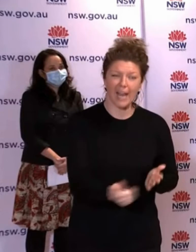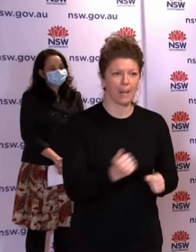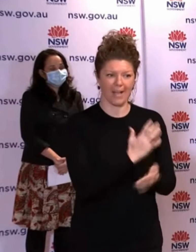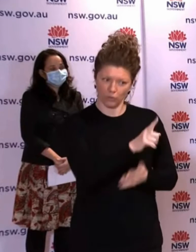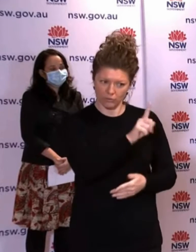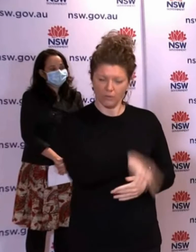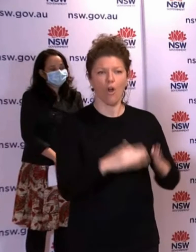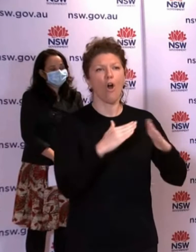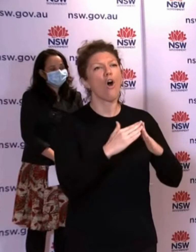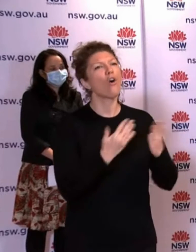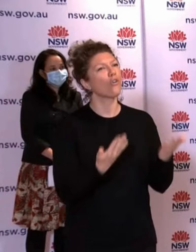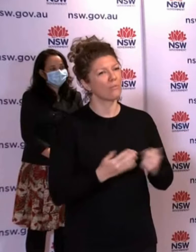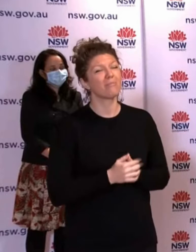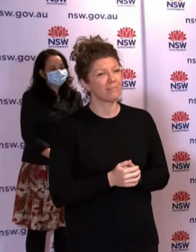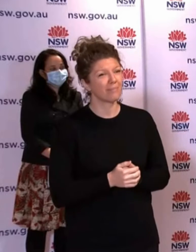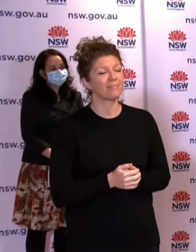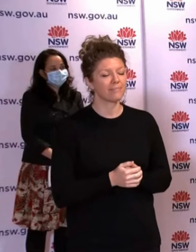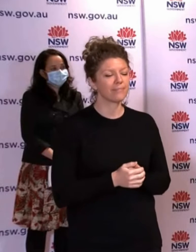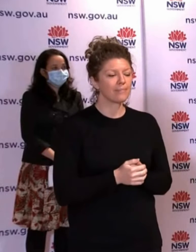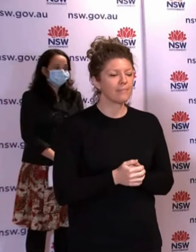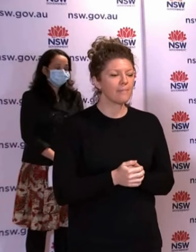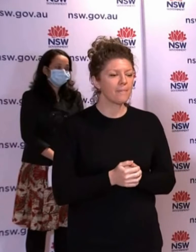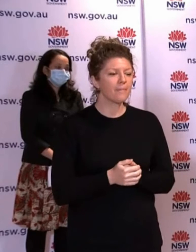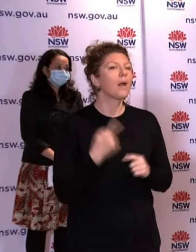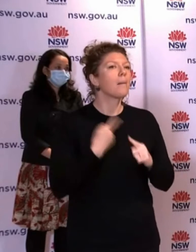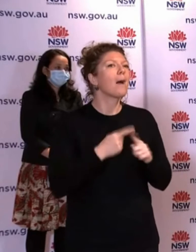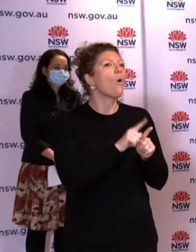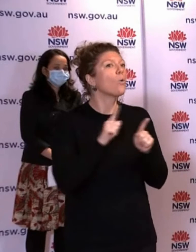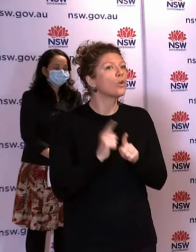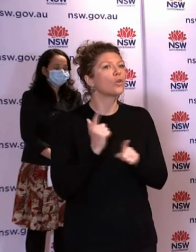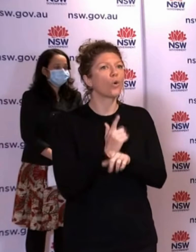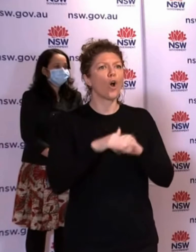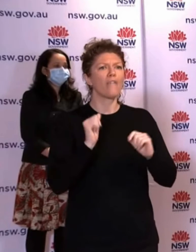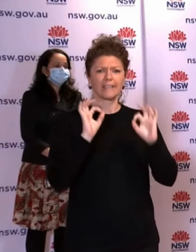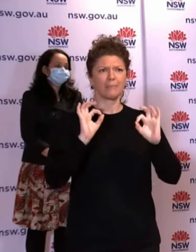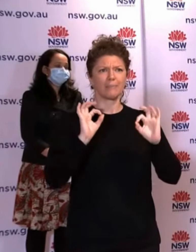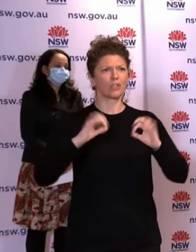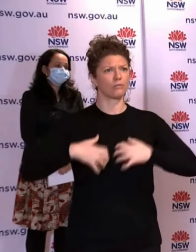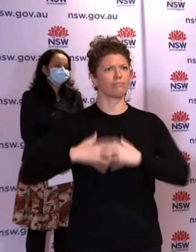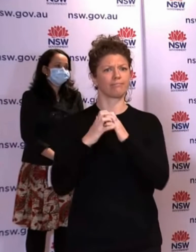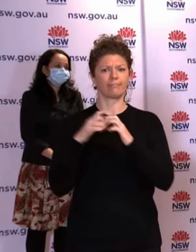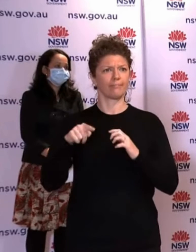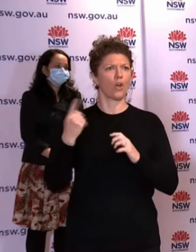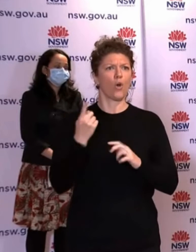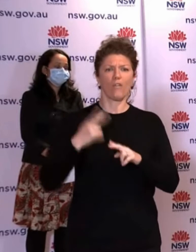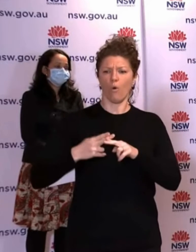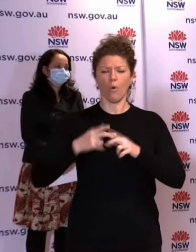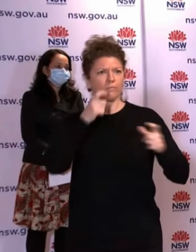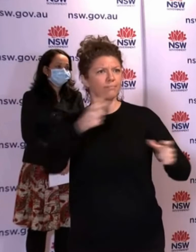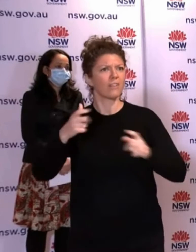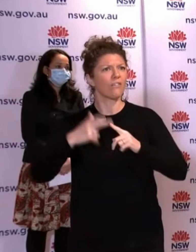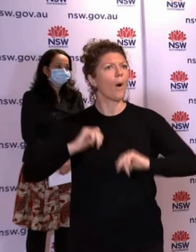to highlight today is that the emergency management arrangements at local, regional and state level are alive